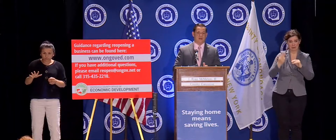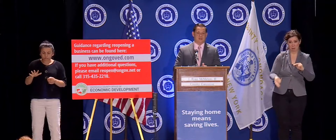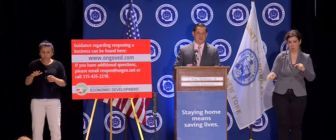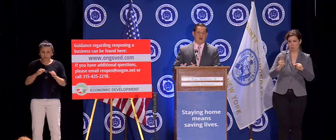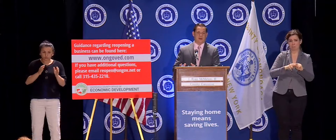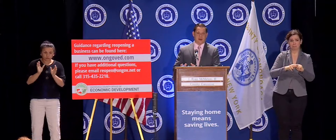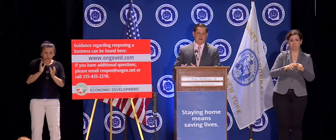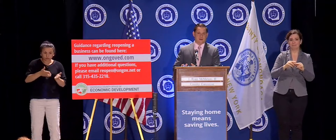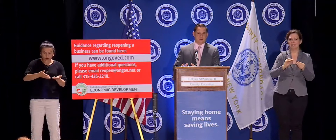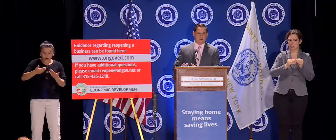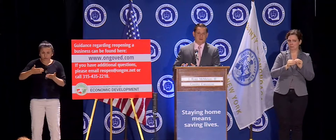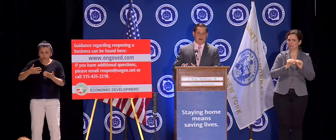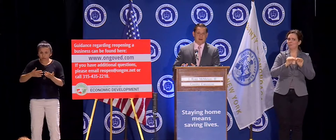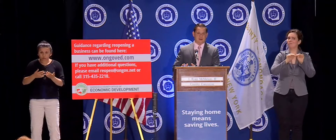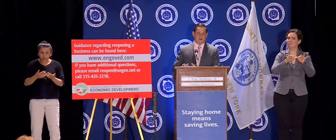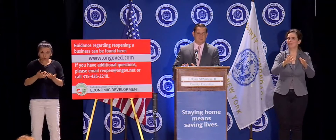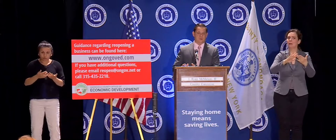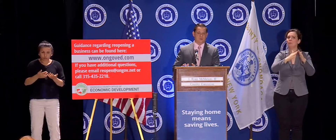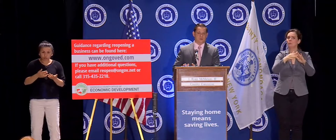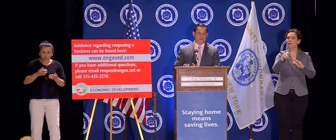we finally saw that